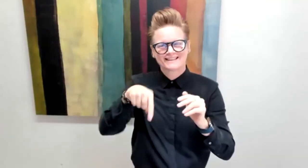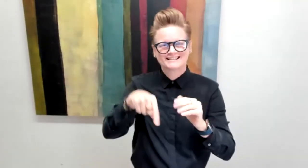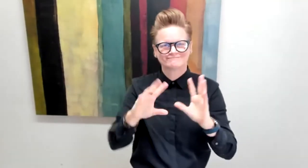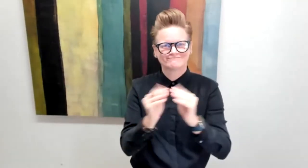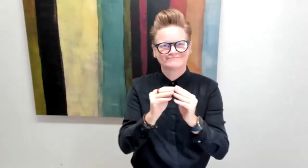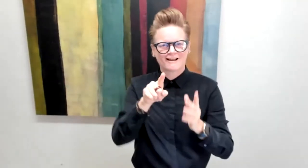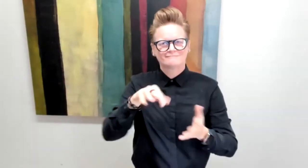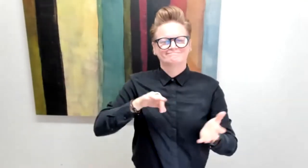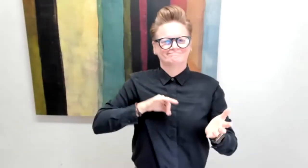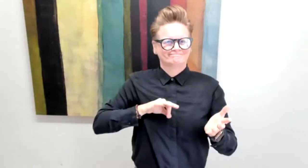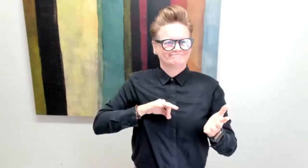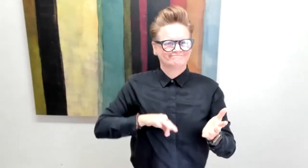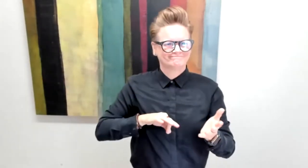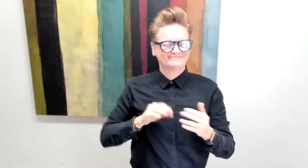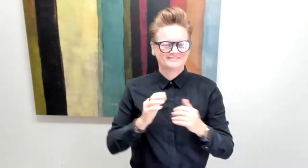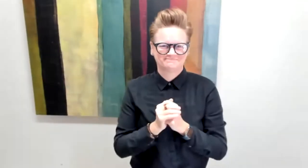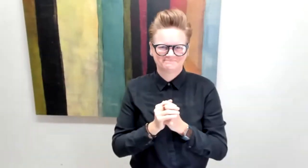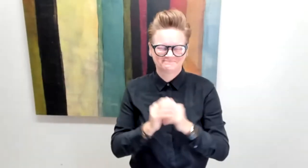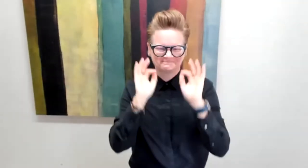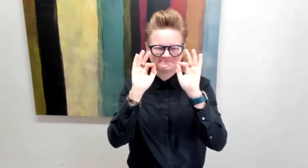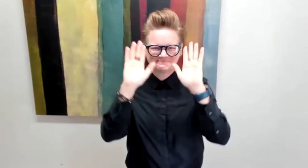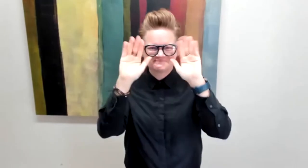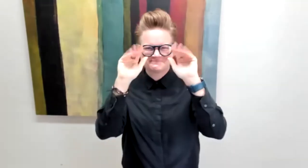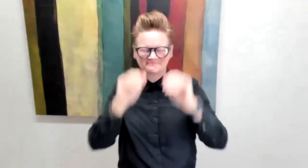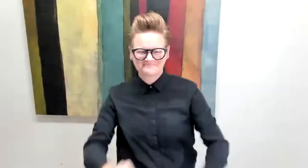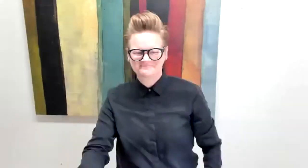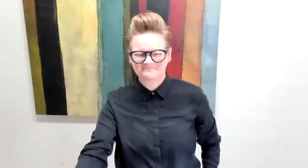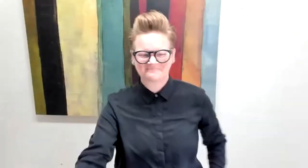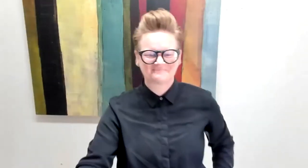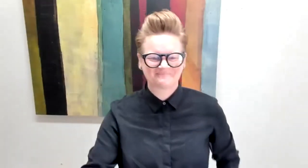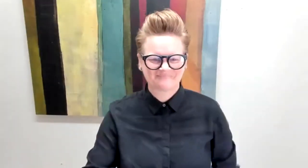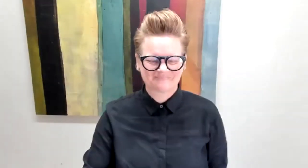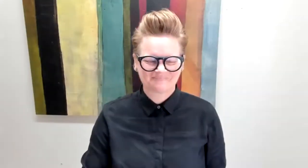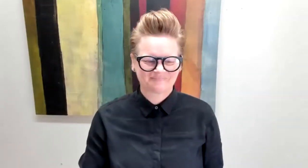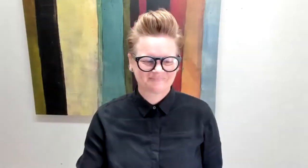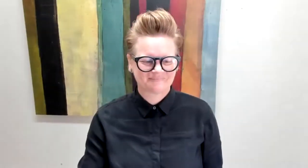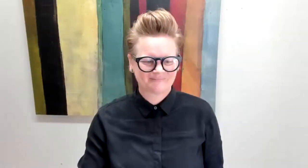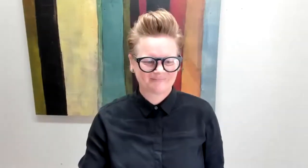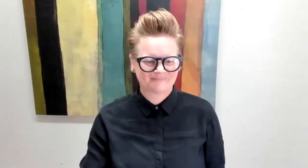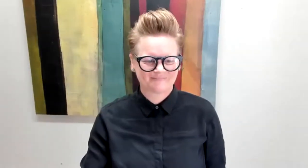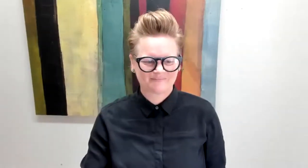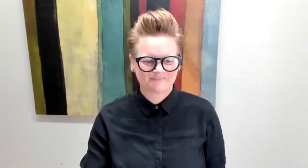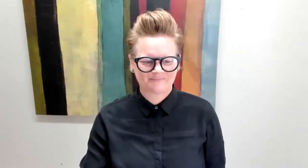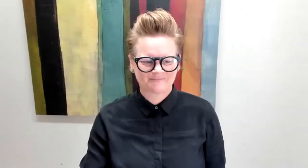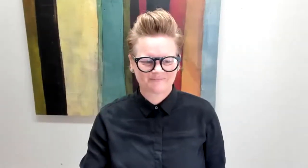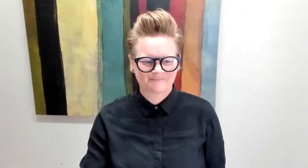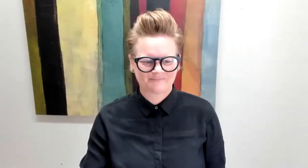so enjoy yourselves, and I really hope that this webinar is beneficial to everyone. Thanks.